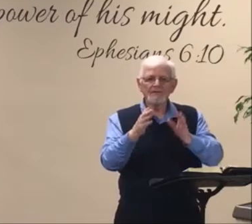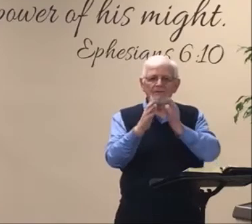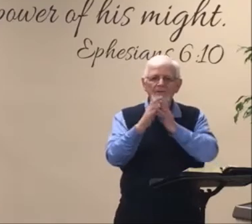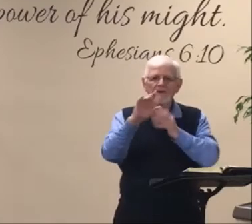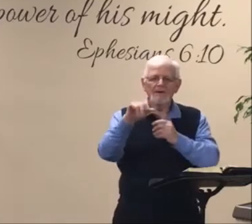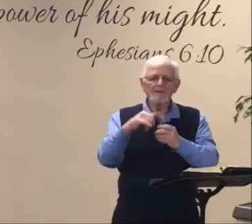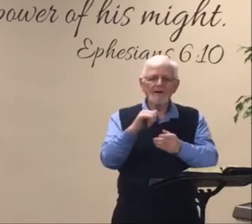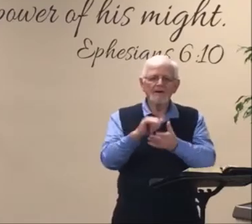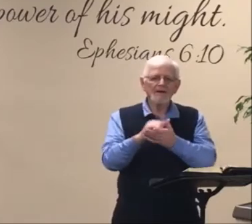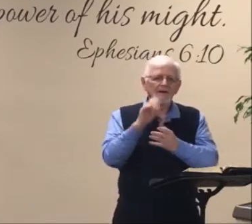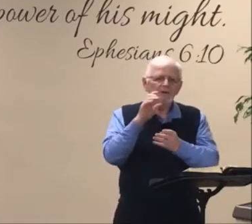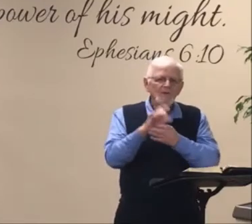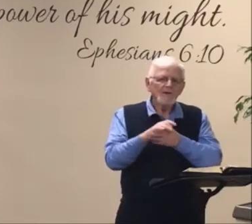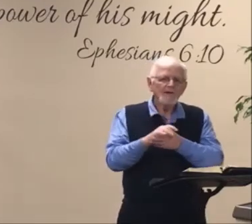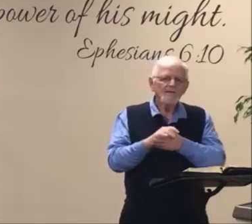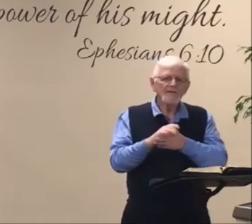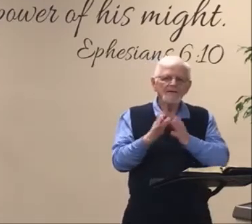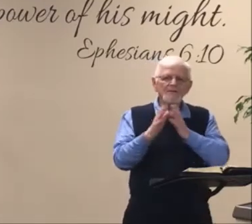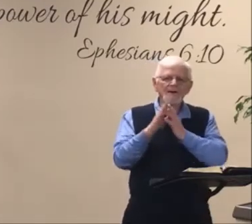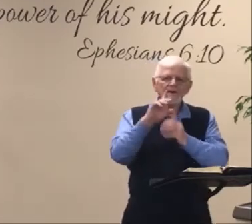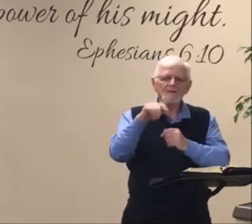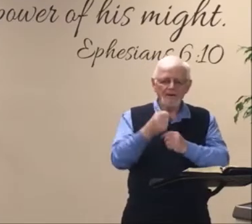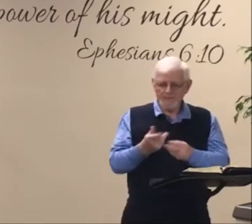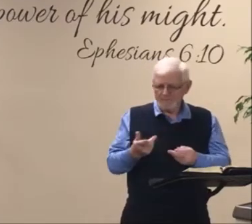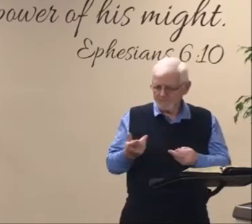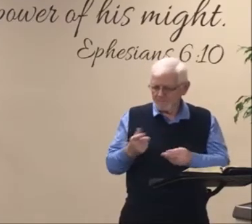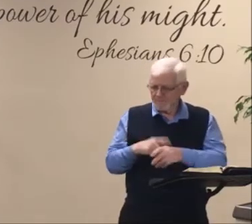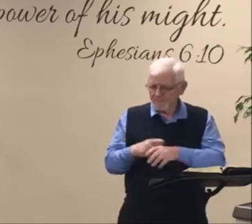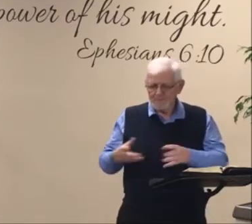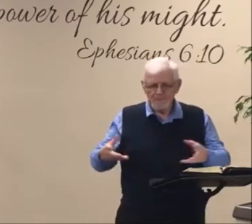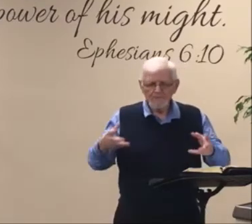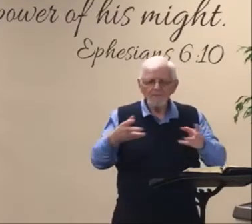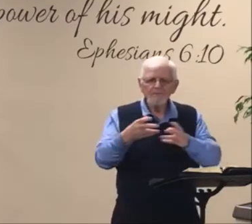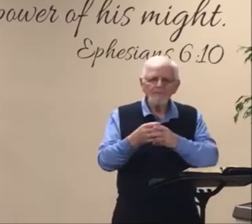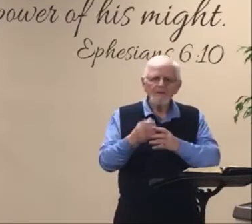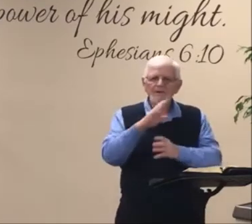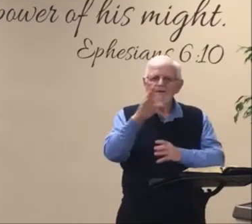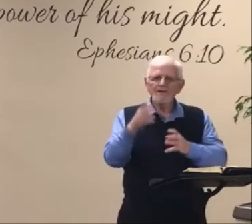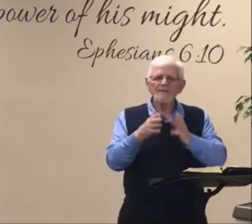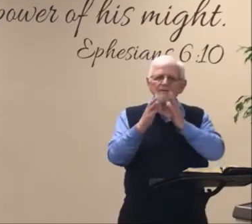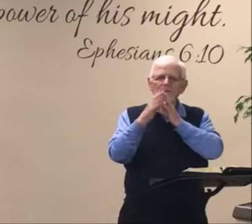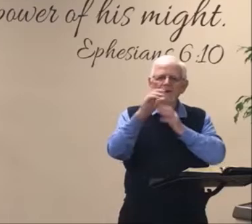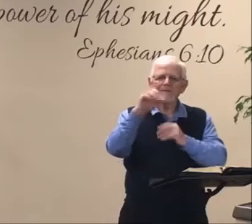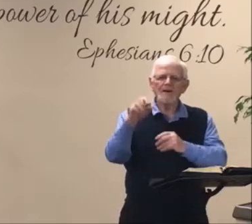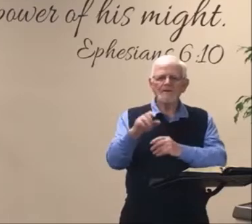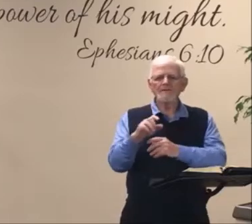about the wife. He never prays about the situation. He never prays about his career decision.